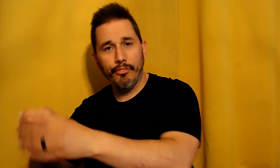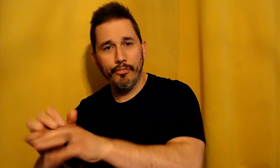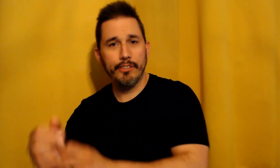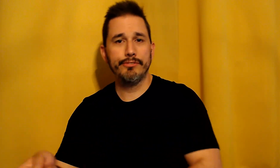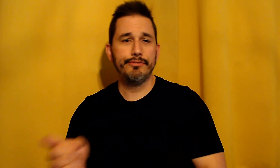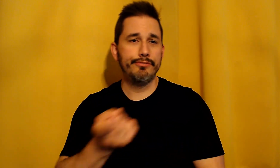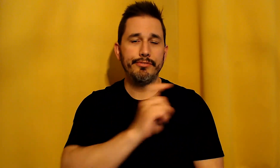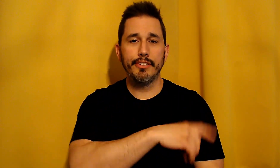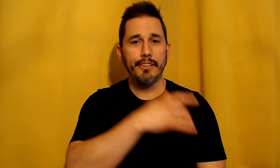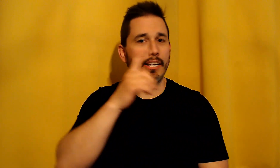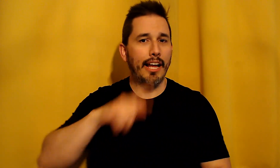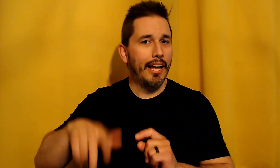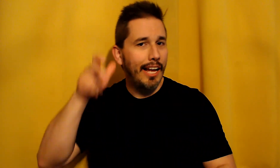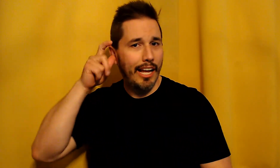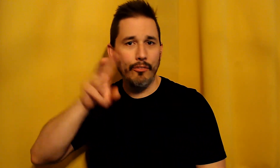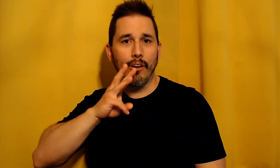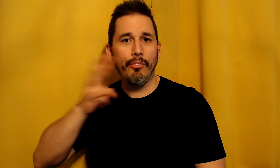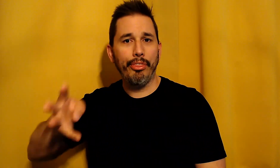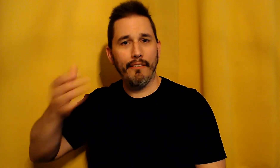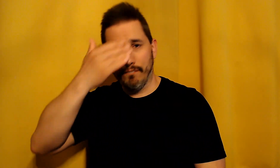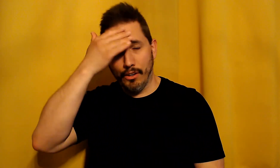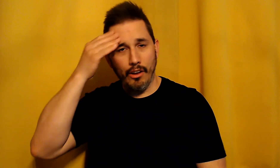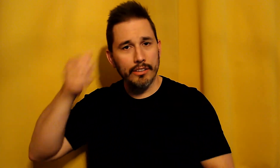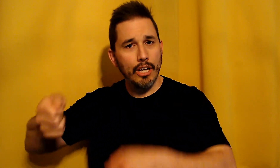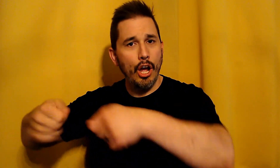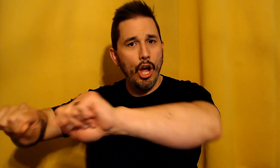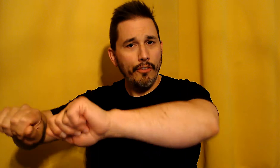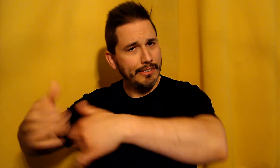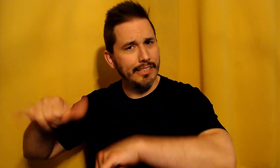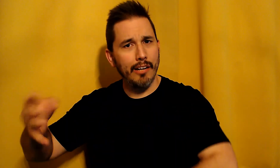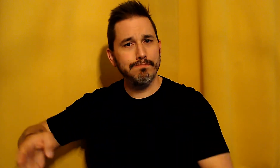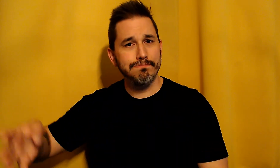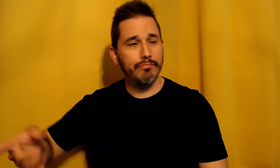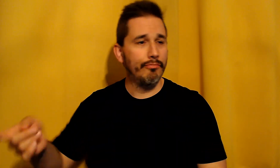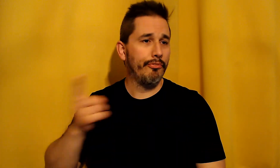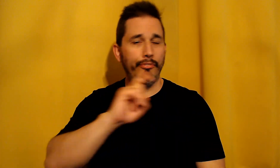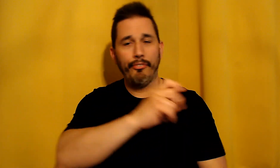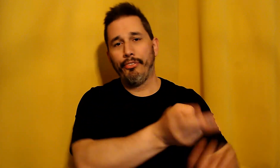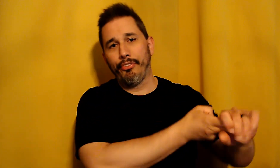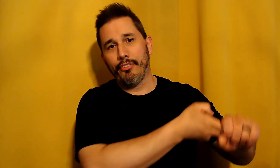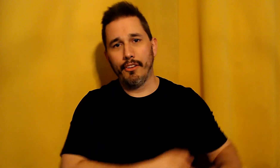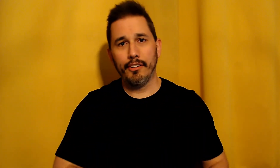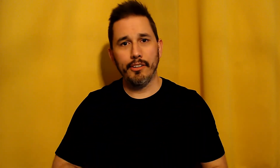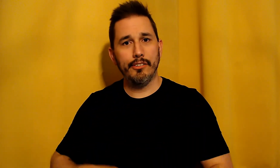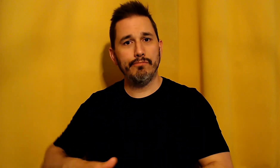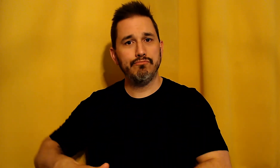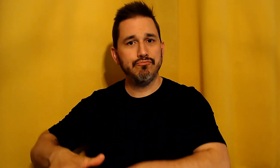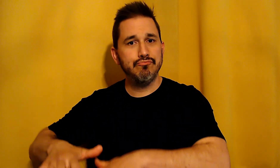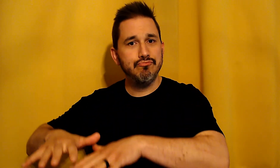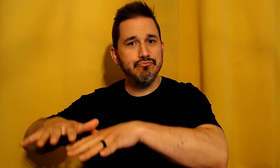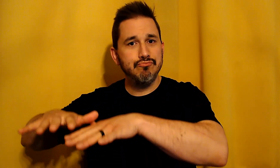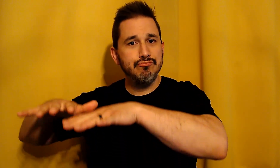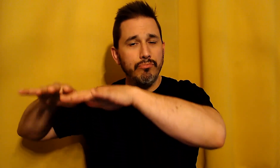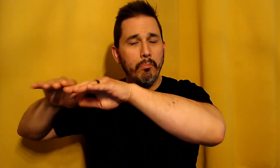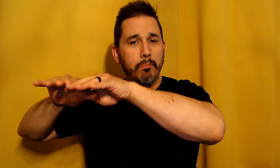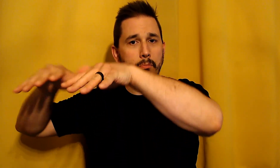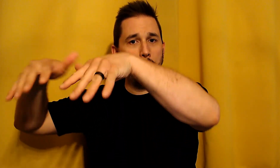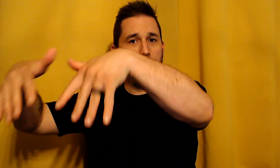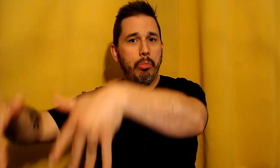use the washroom. You're done, you wash your hands, and you accidentally leave the water on. And you go back to bed. As the water rises in your